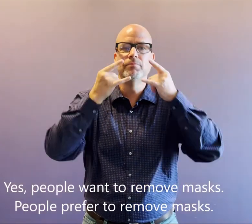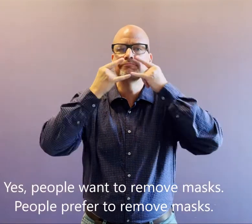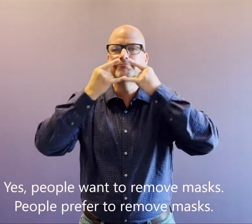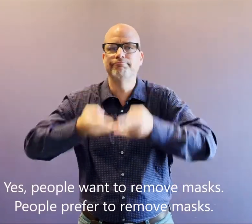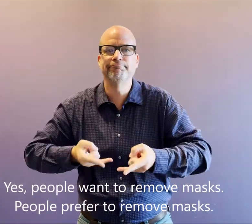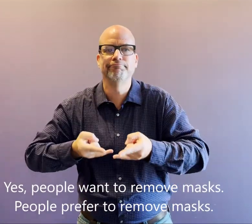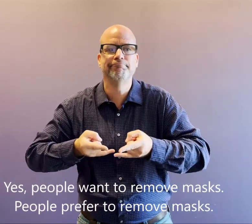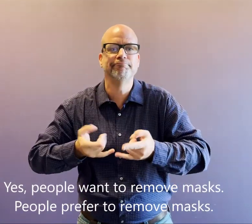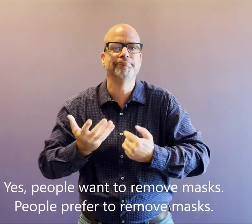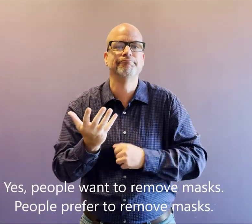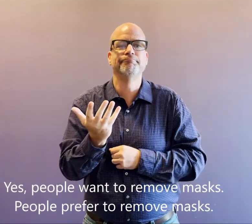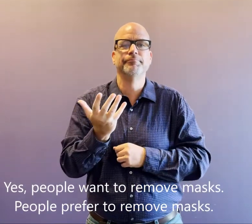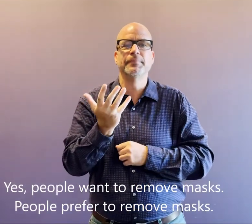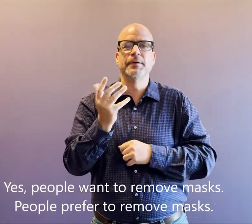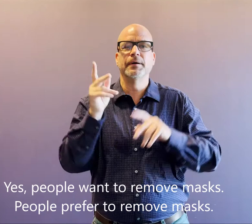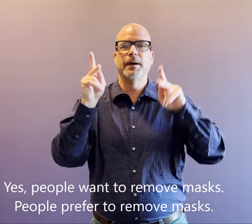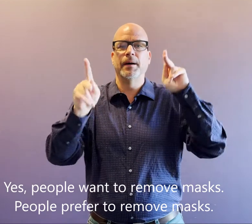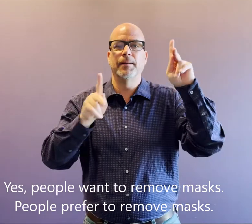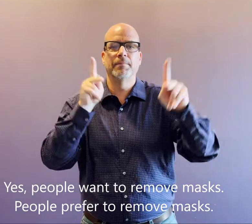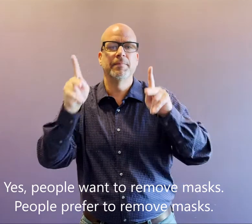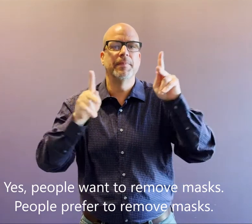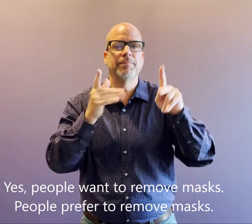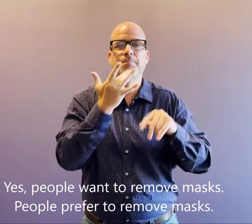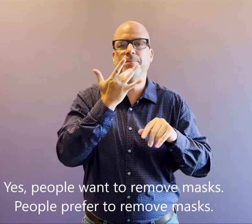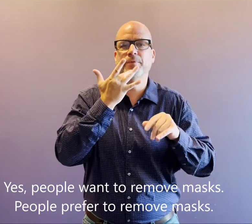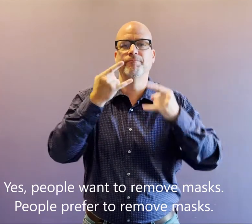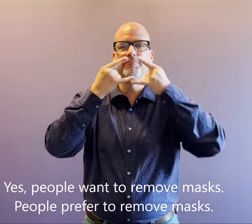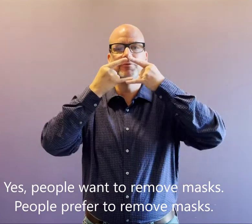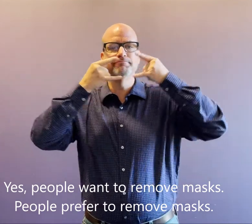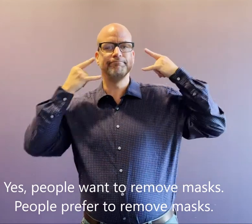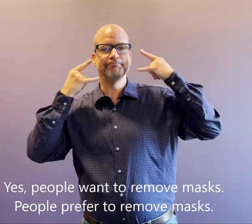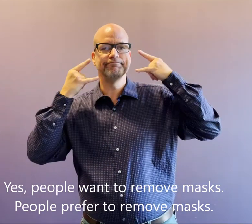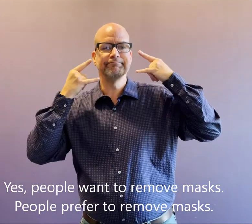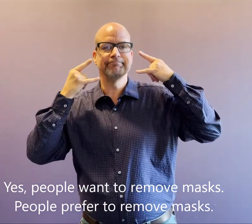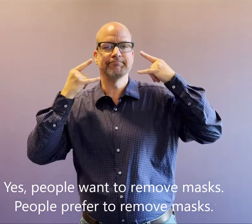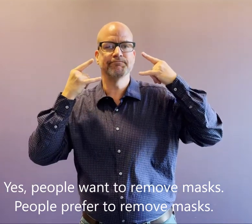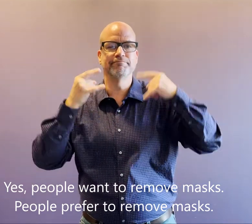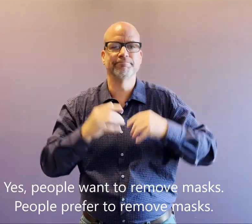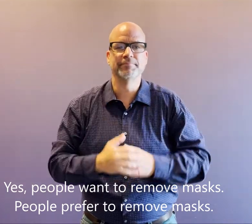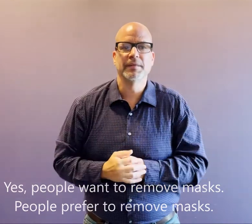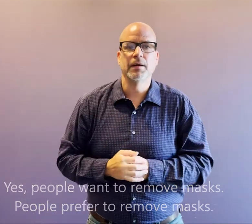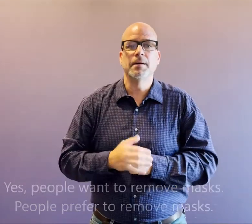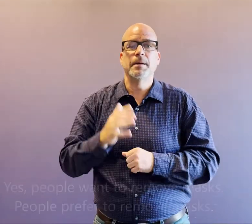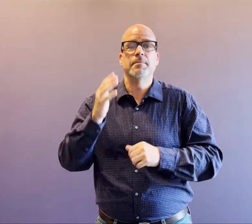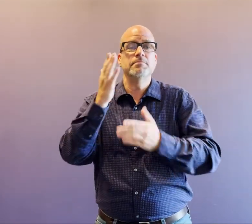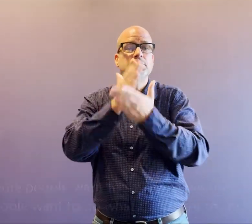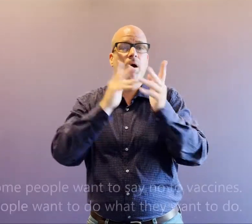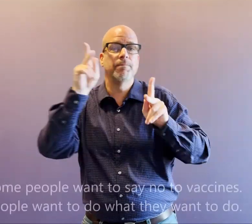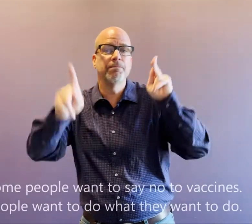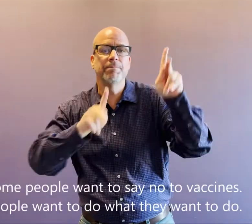Yes. People want to remove masks. People prefer to remove masks.